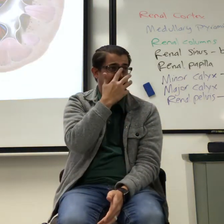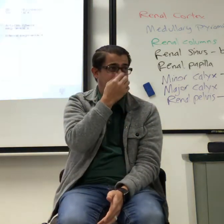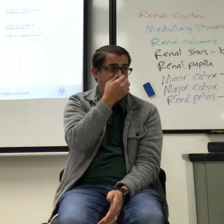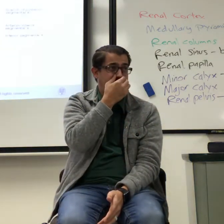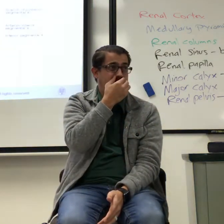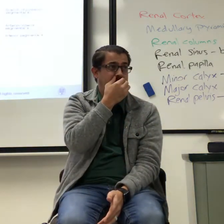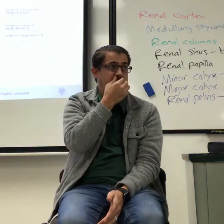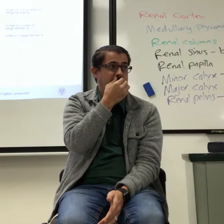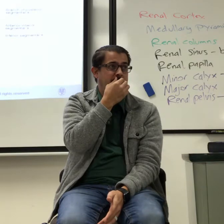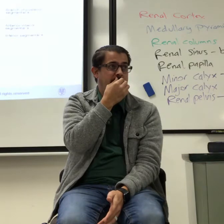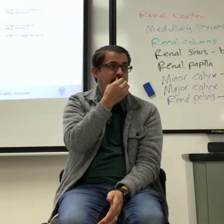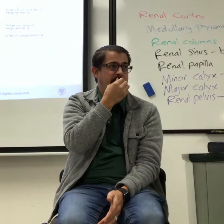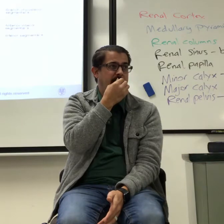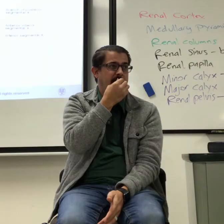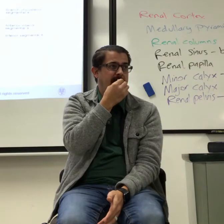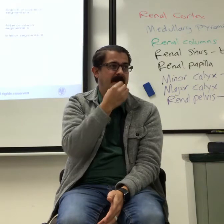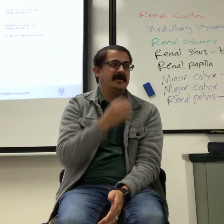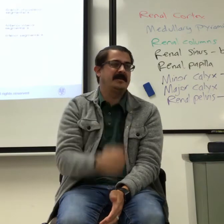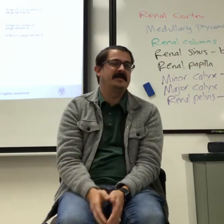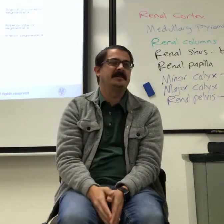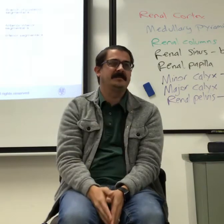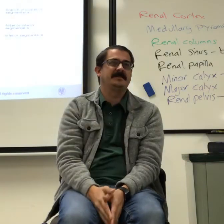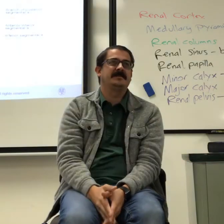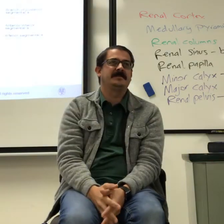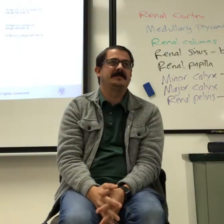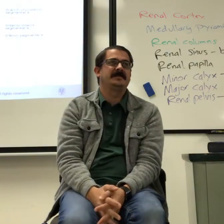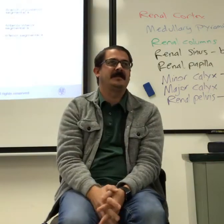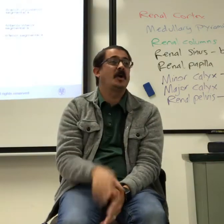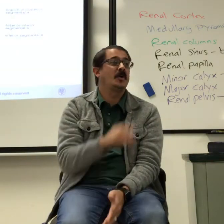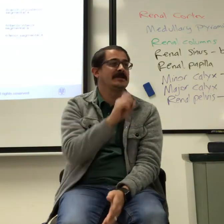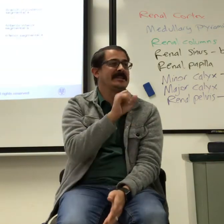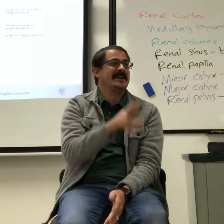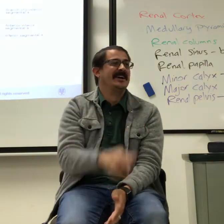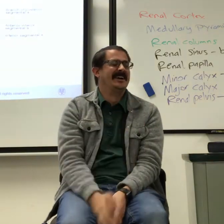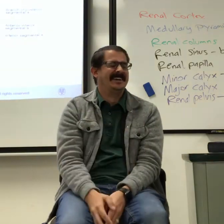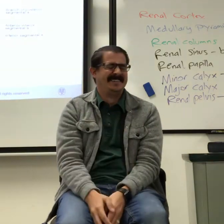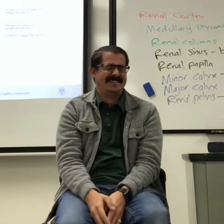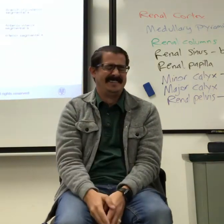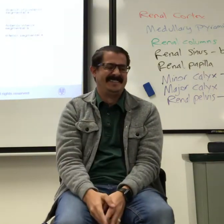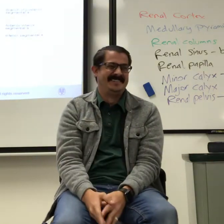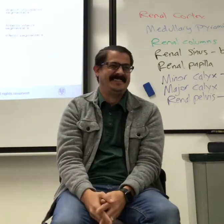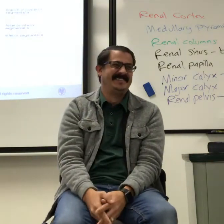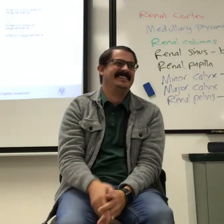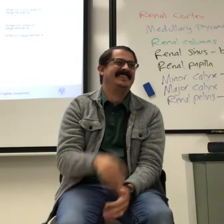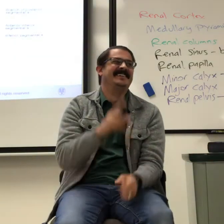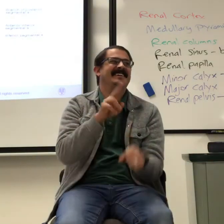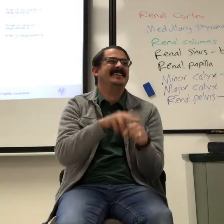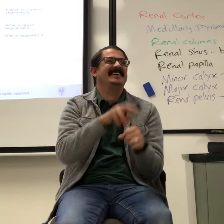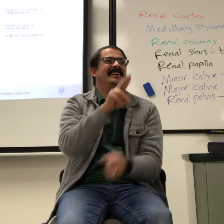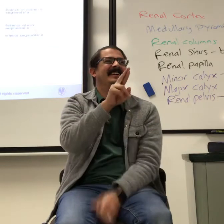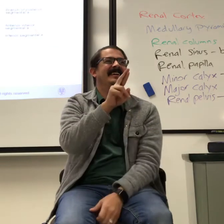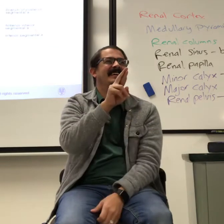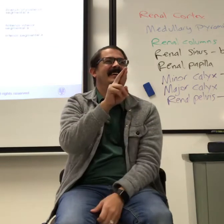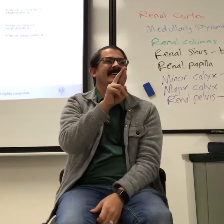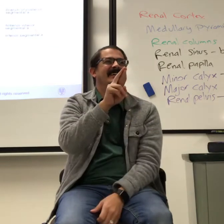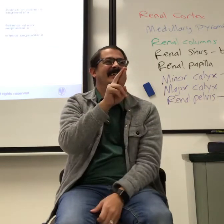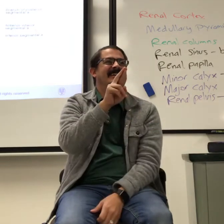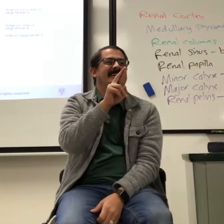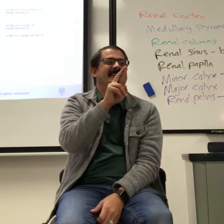Let's talk about the arterial blood supply to the kidney. Of course, it's the renal artery, but then there's all these branchings